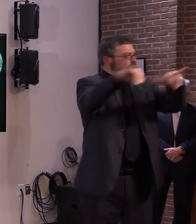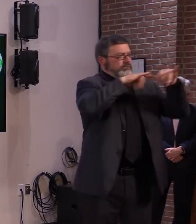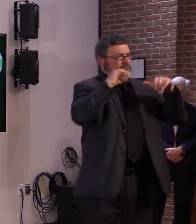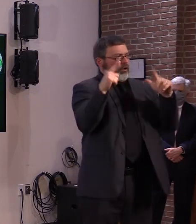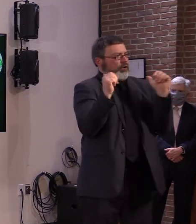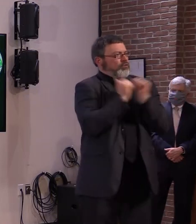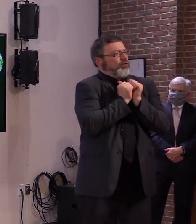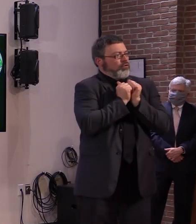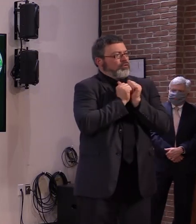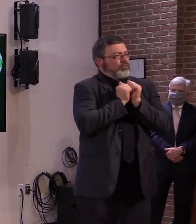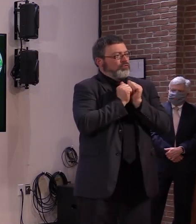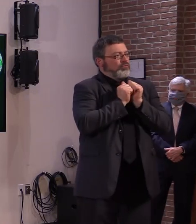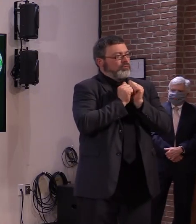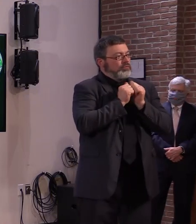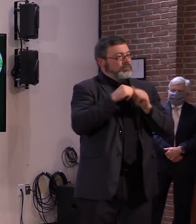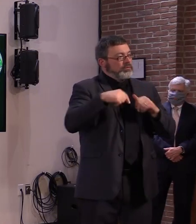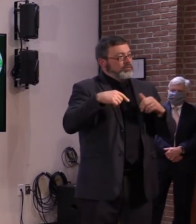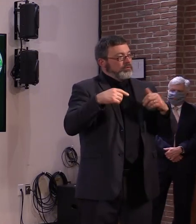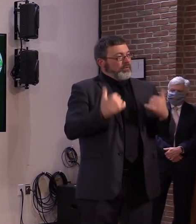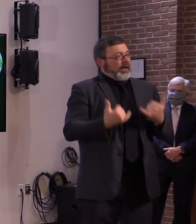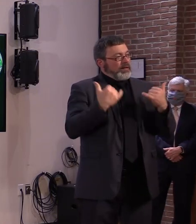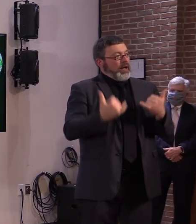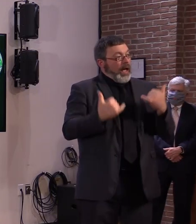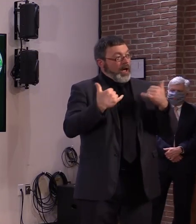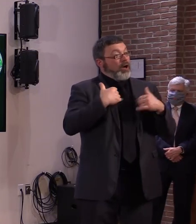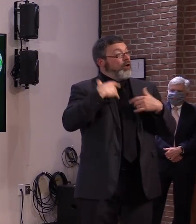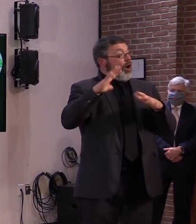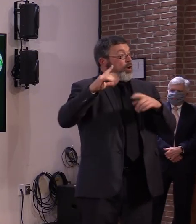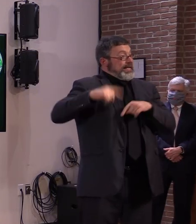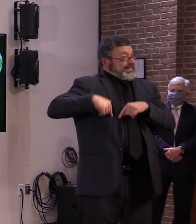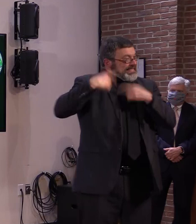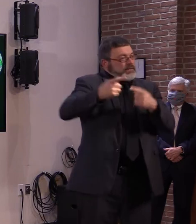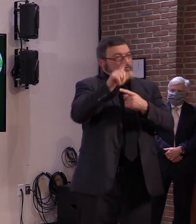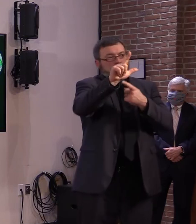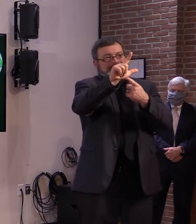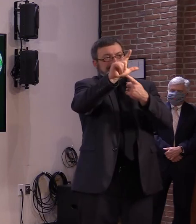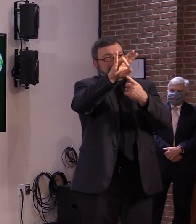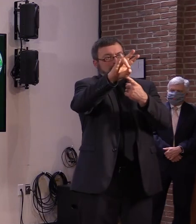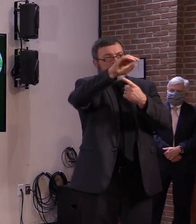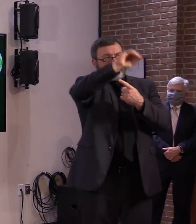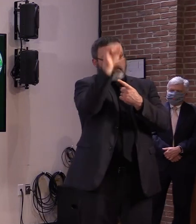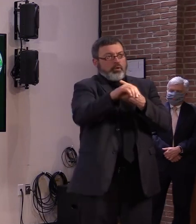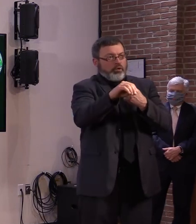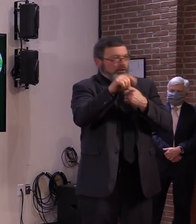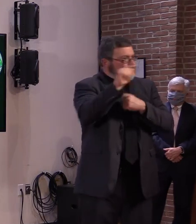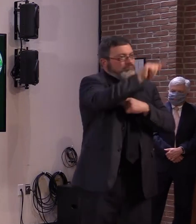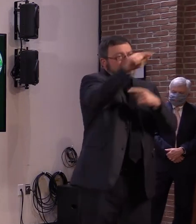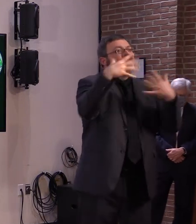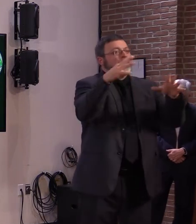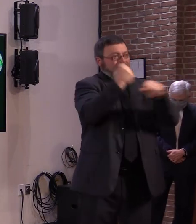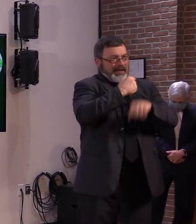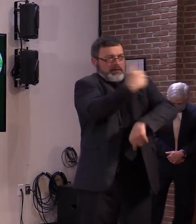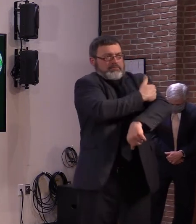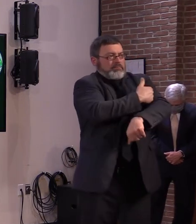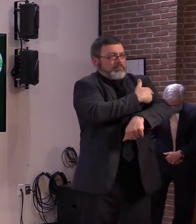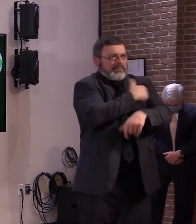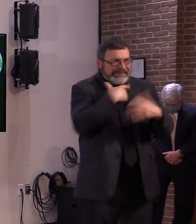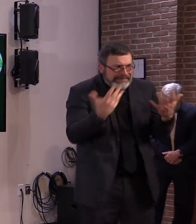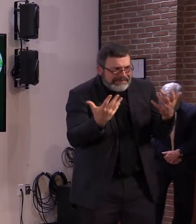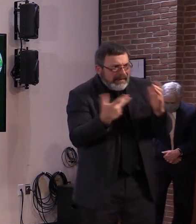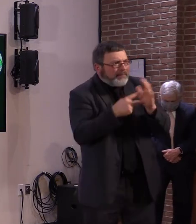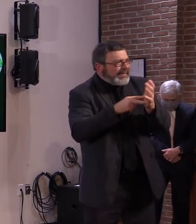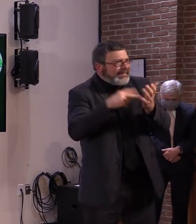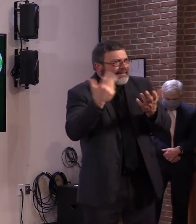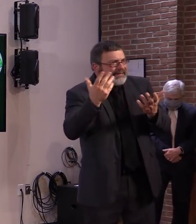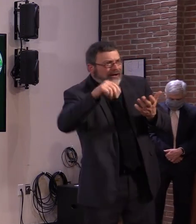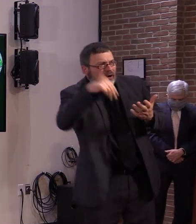received a flu shot last year. We're living in a time of increased awareness of how our individual behavior affects our local and